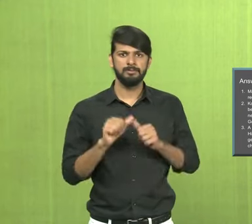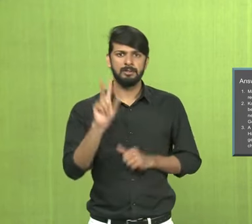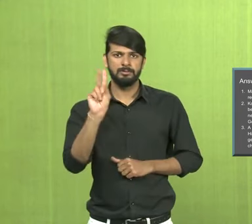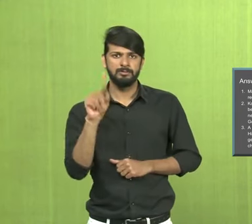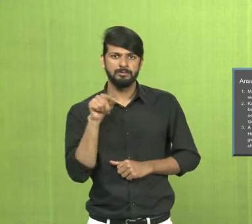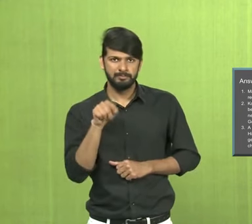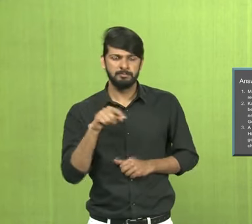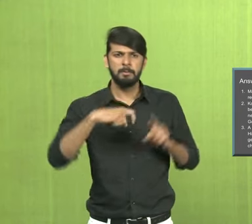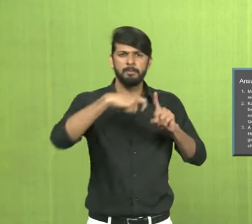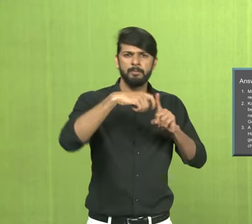Answer number 2.